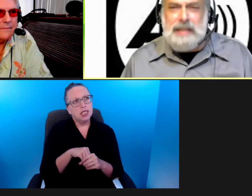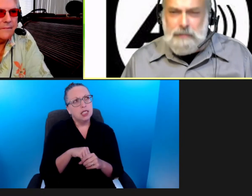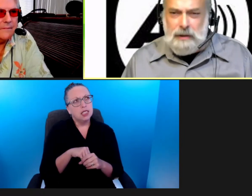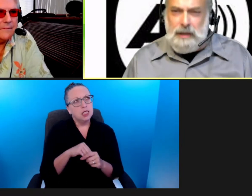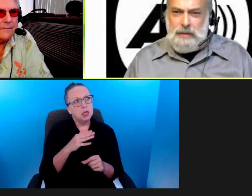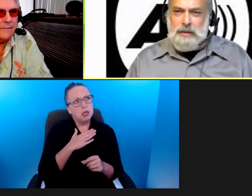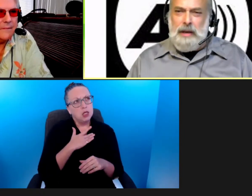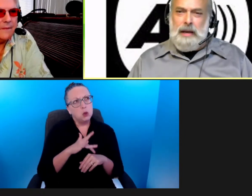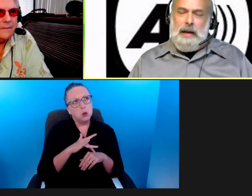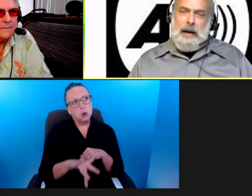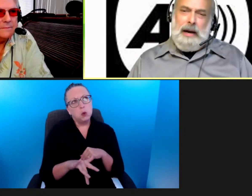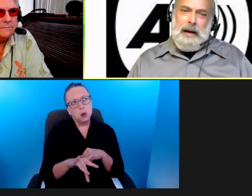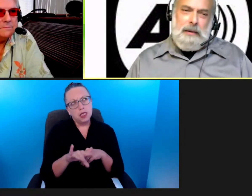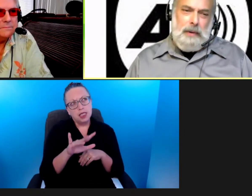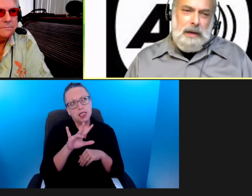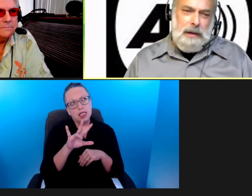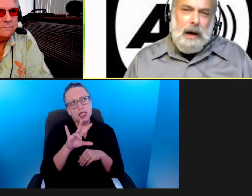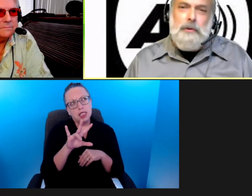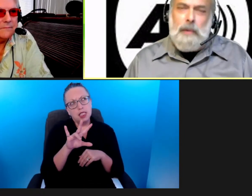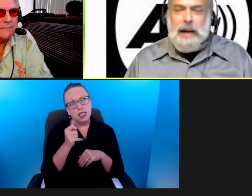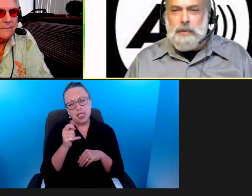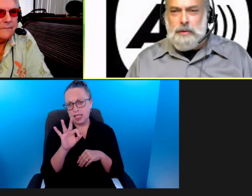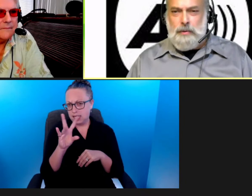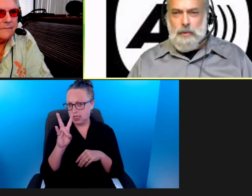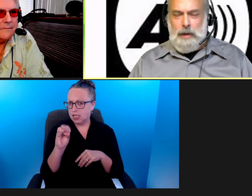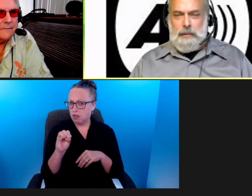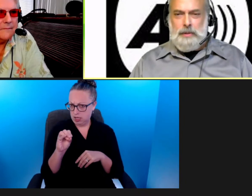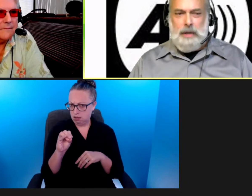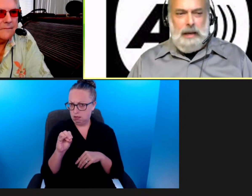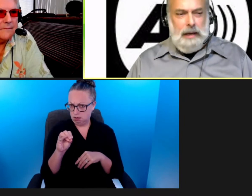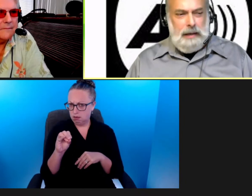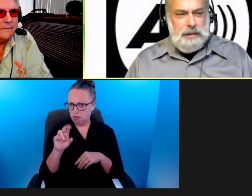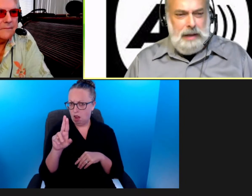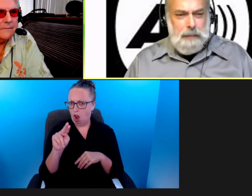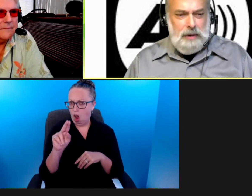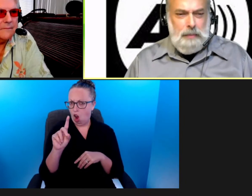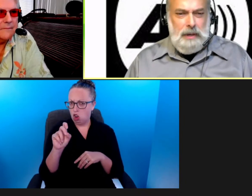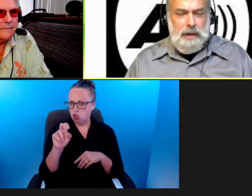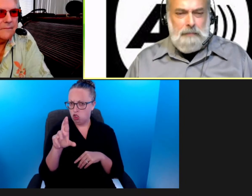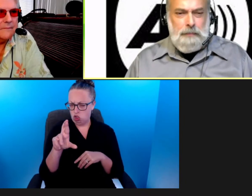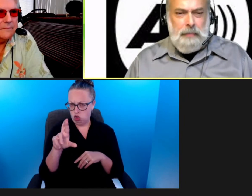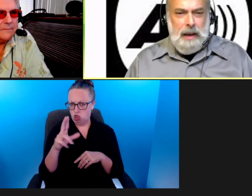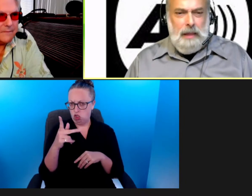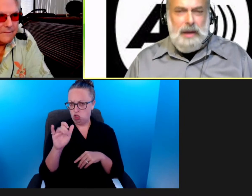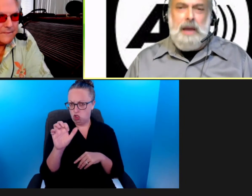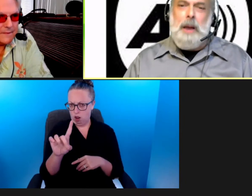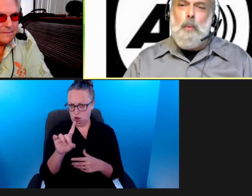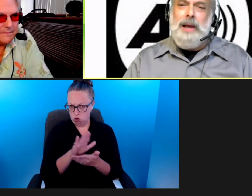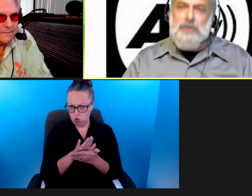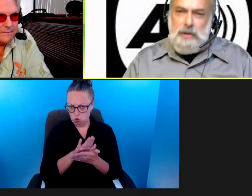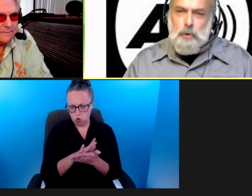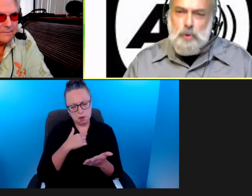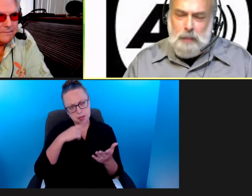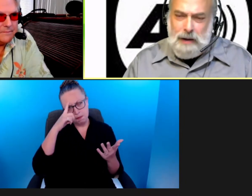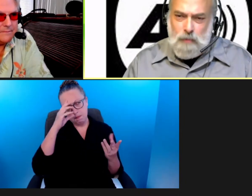early 70s, in undergraduate school, I just happened to be thinking about ways to use my